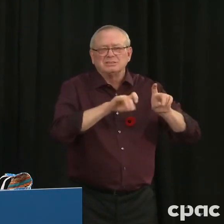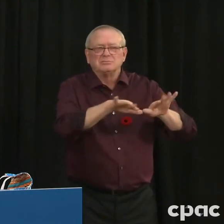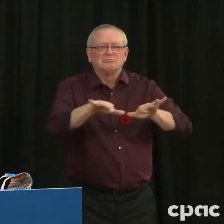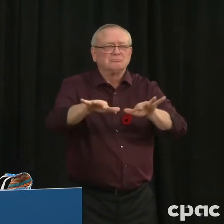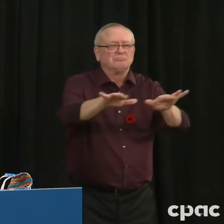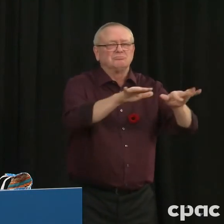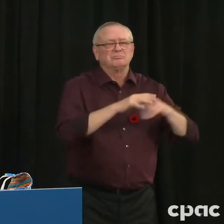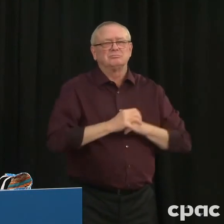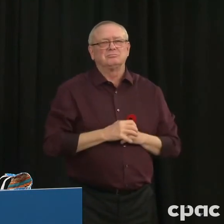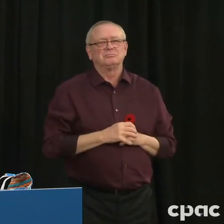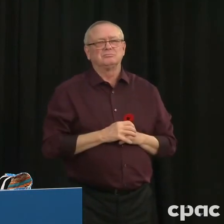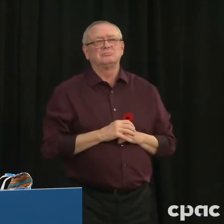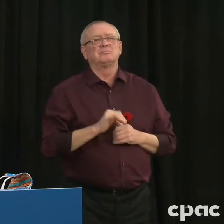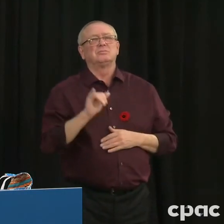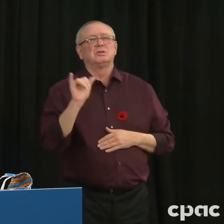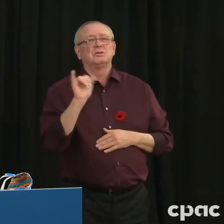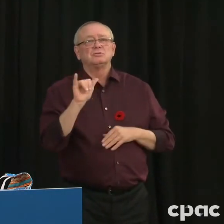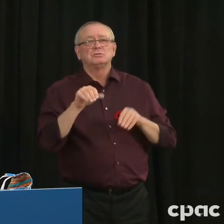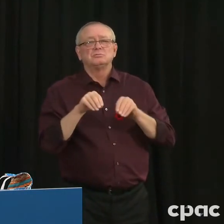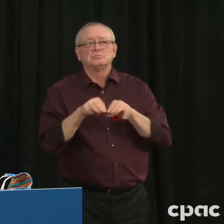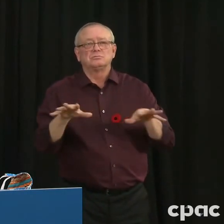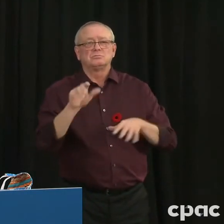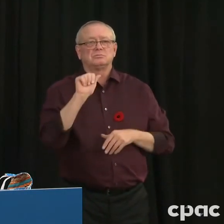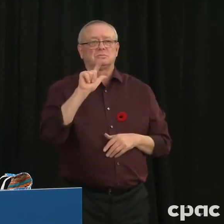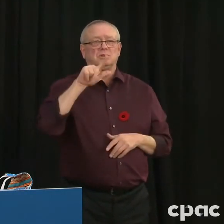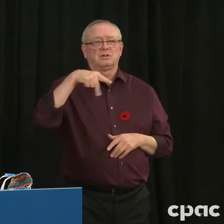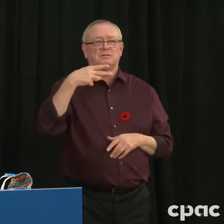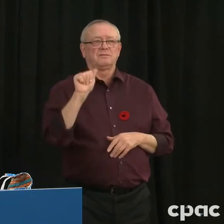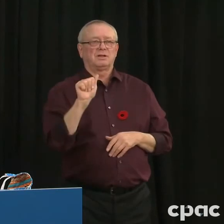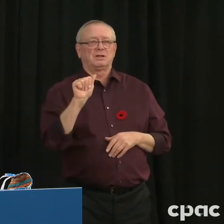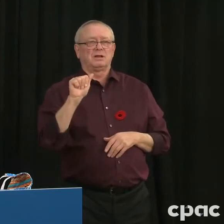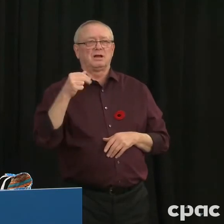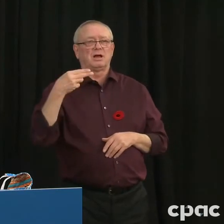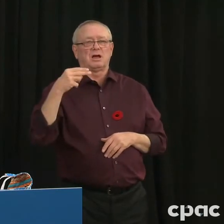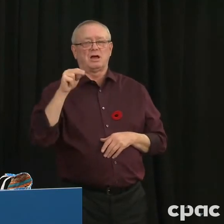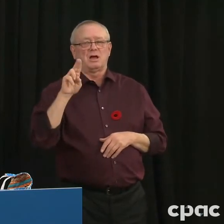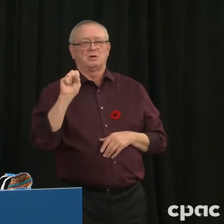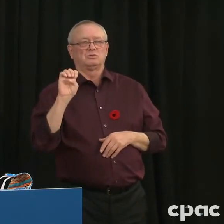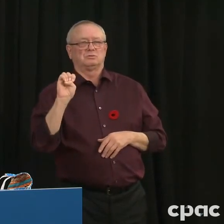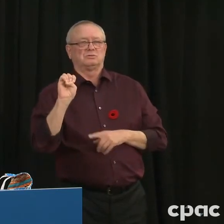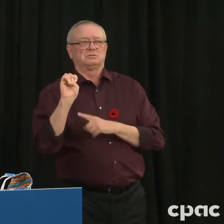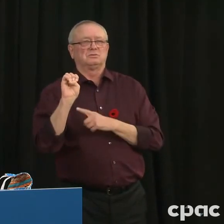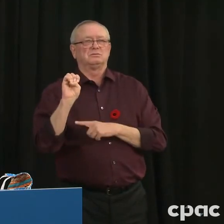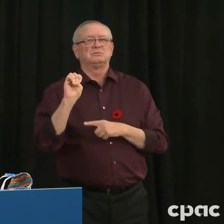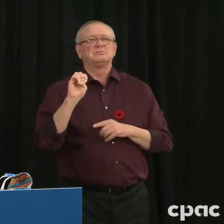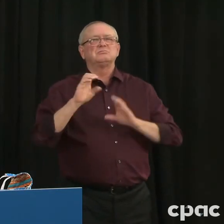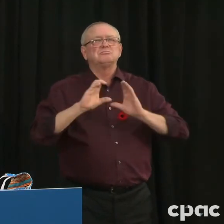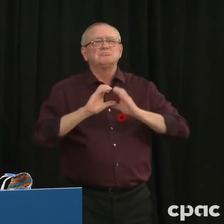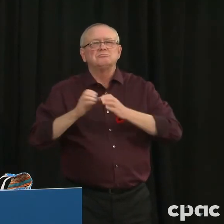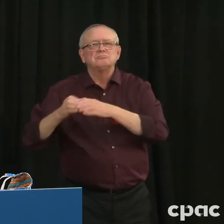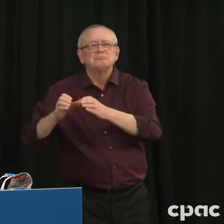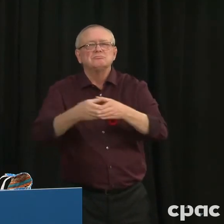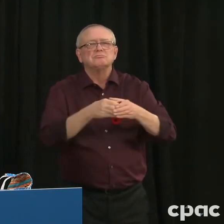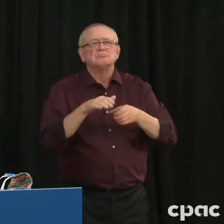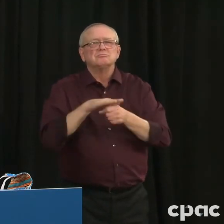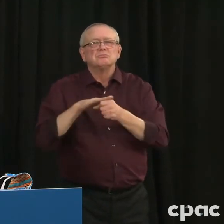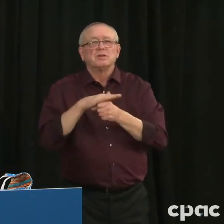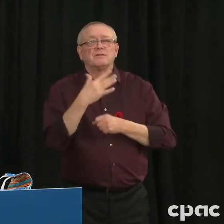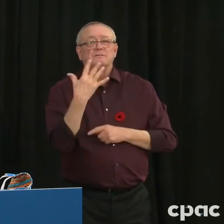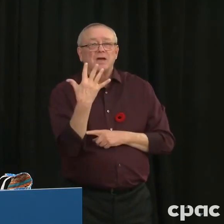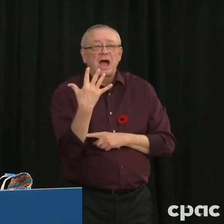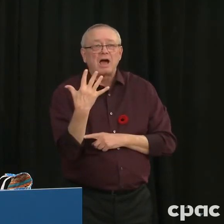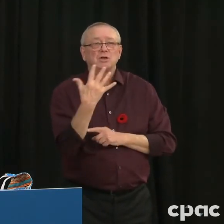cases, and one of their transitional housing units, where 5 cases have been identified. We are taking these outbreaks